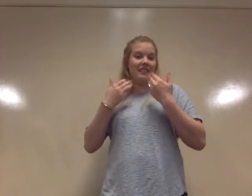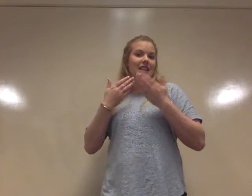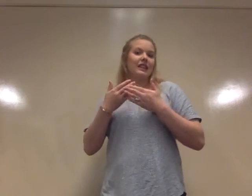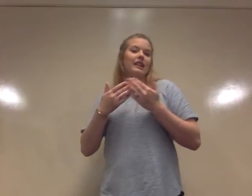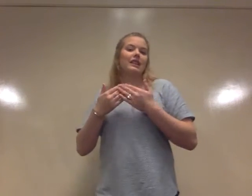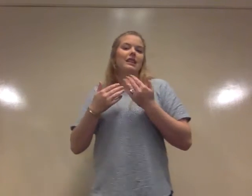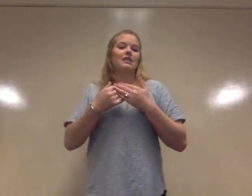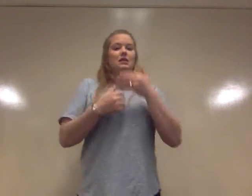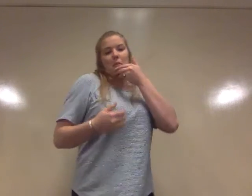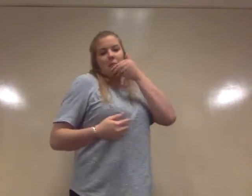better.